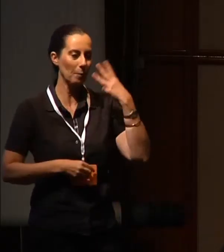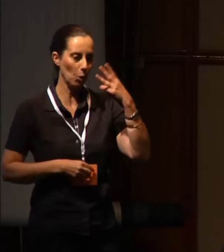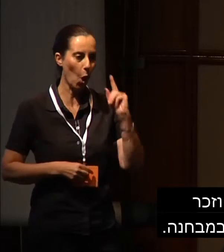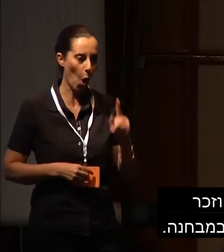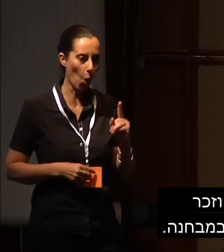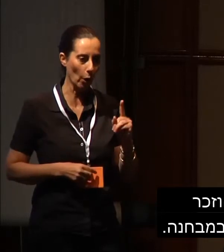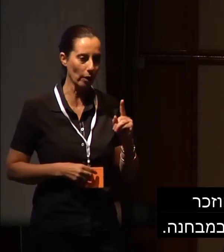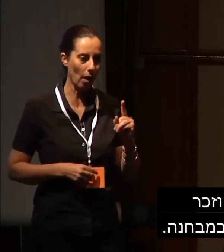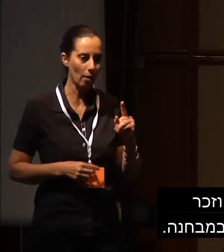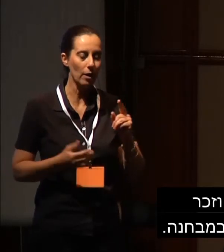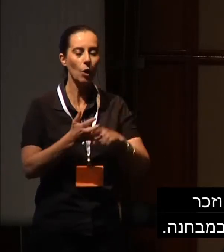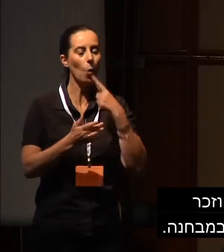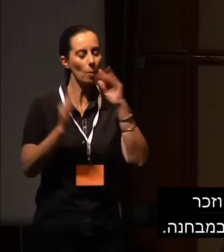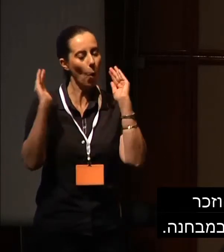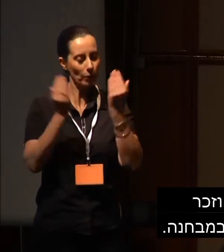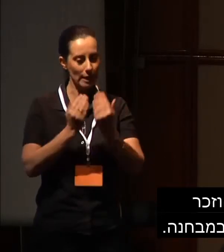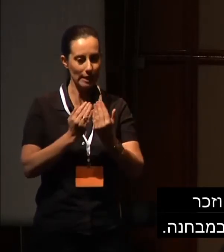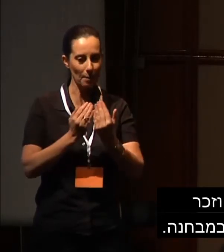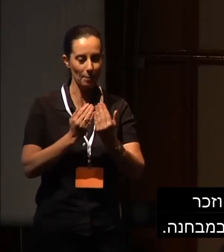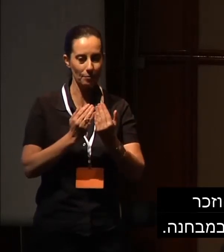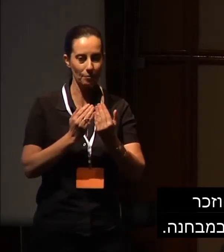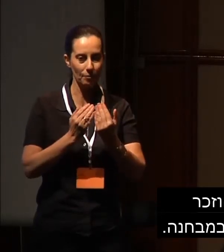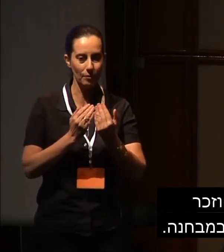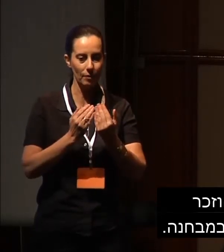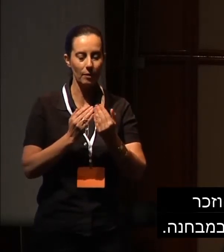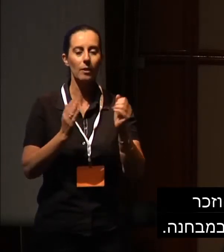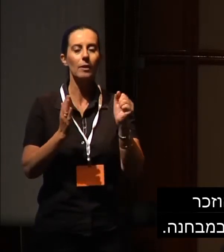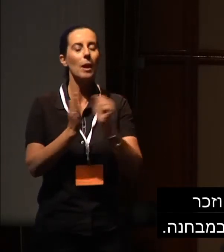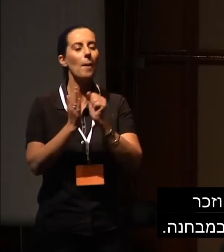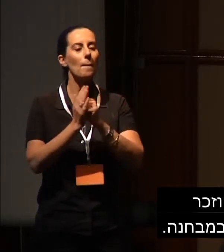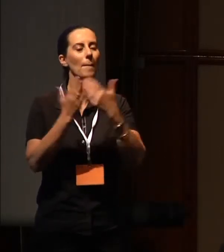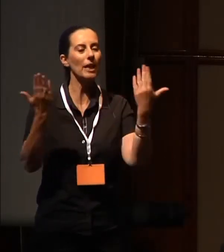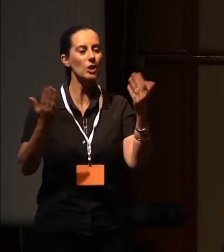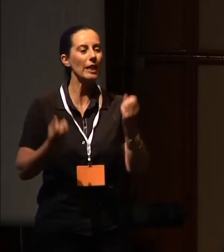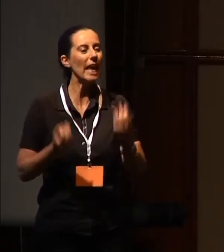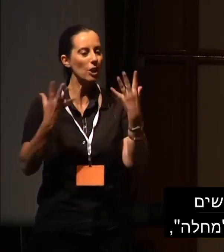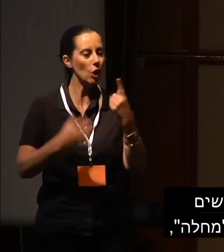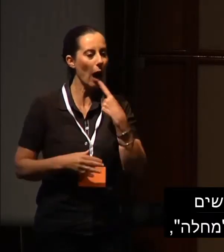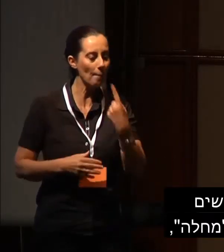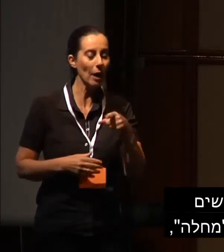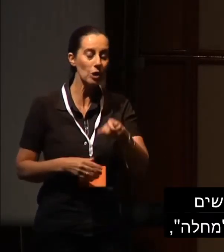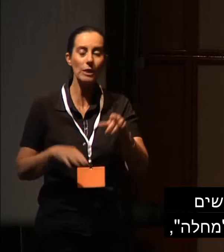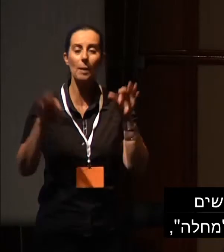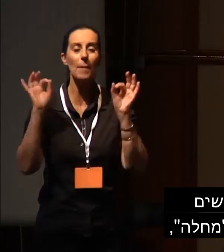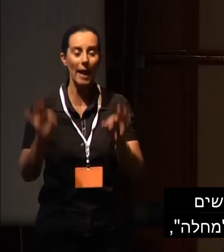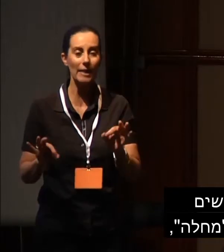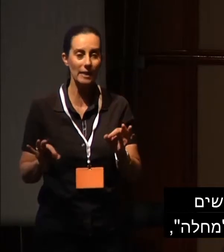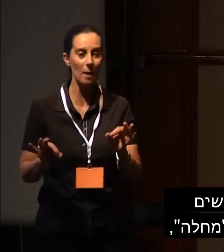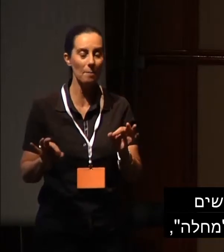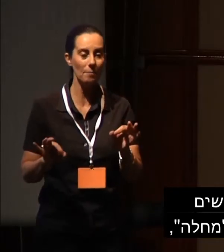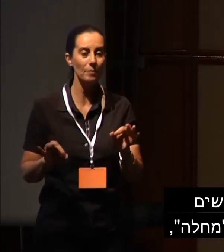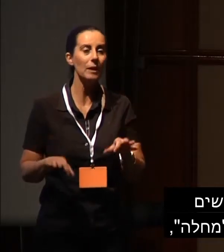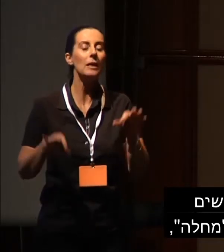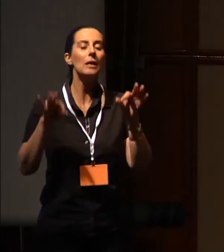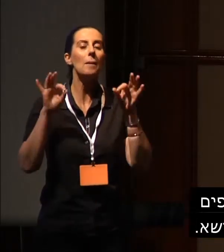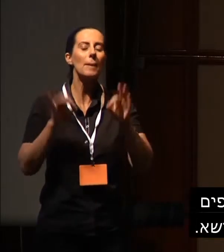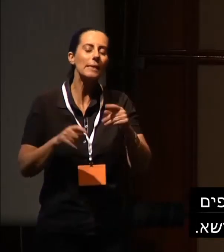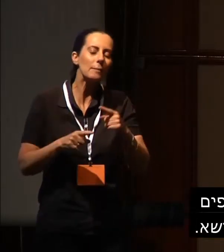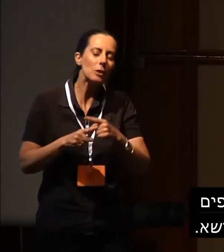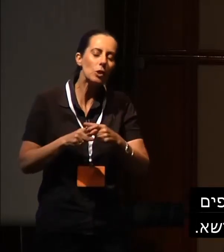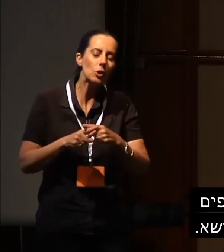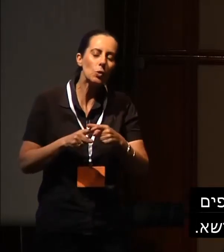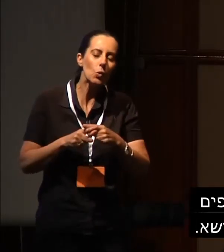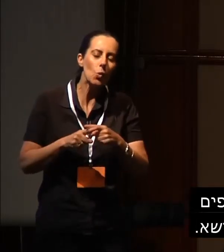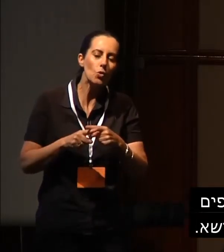autism? Nature magazine had mentioned that autism was a disease in vitro. If we're using certain terminology, such as disease, we are